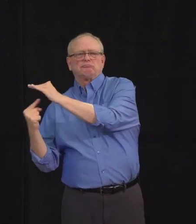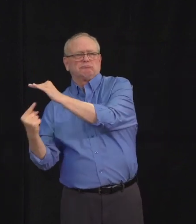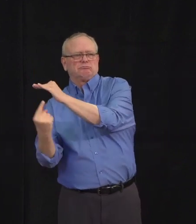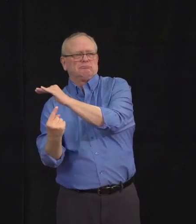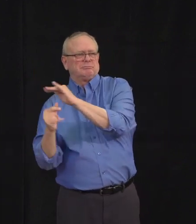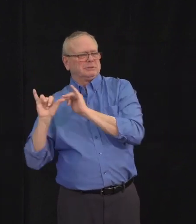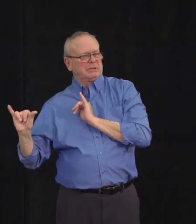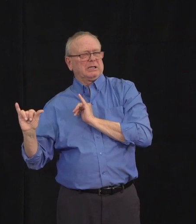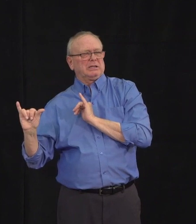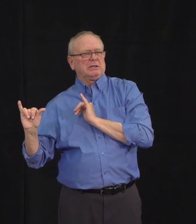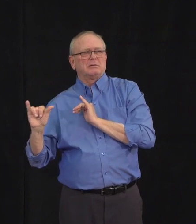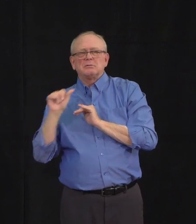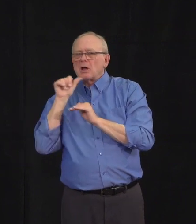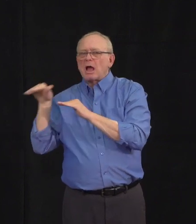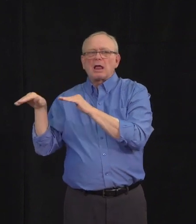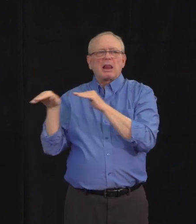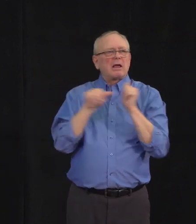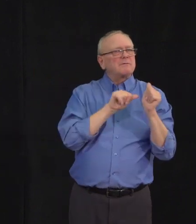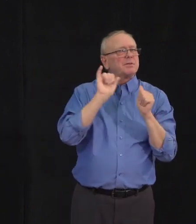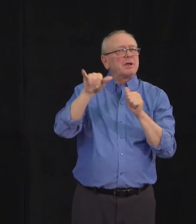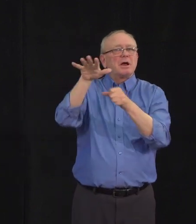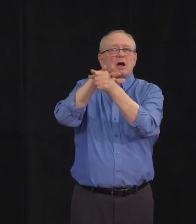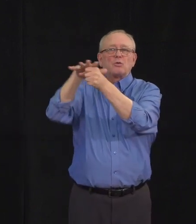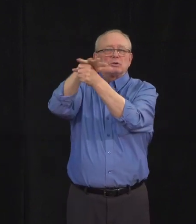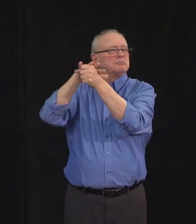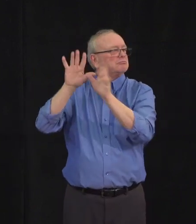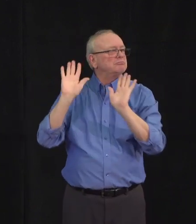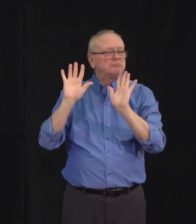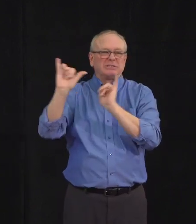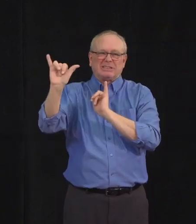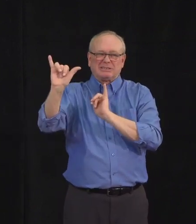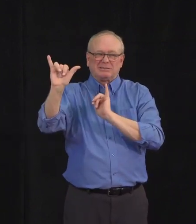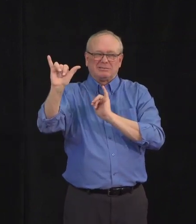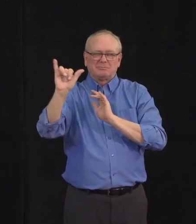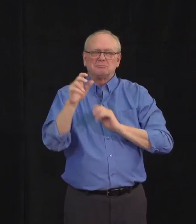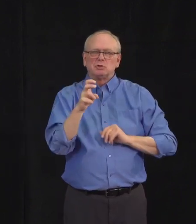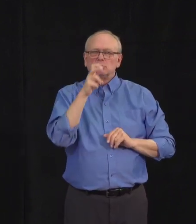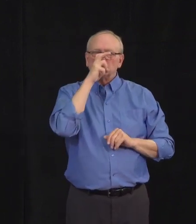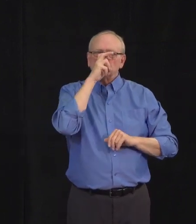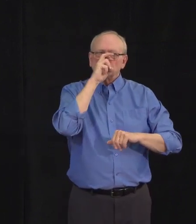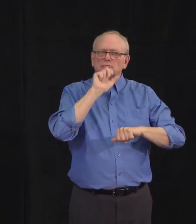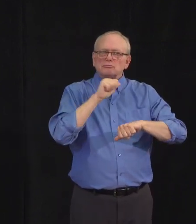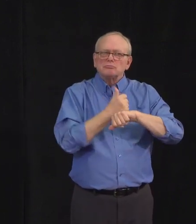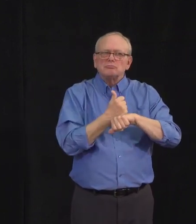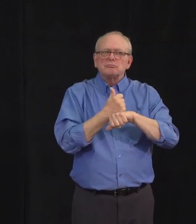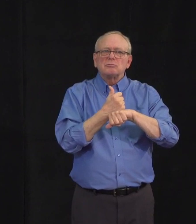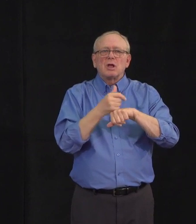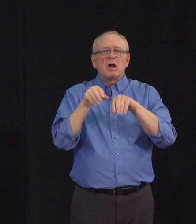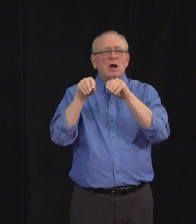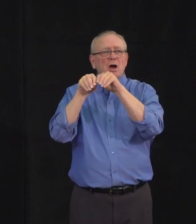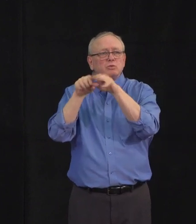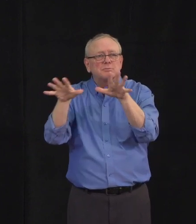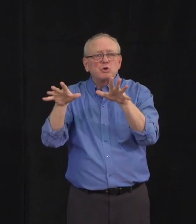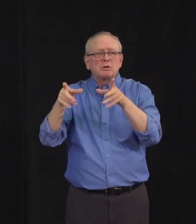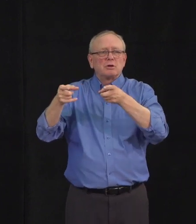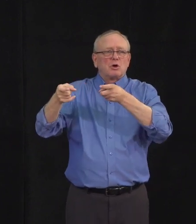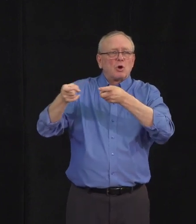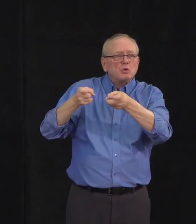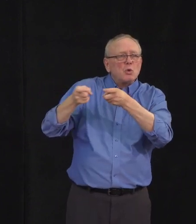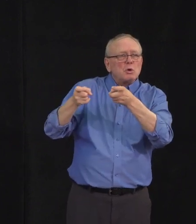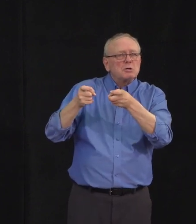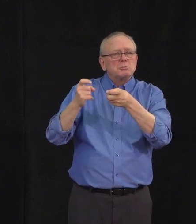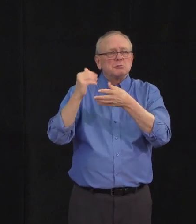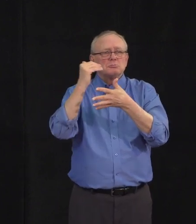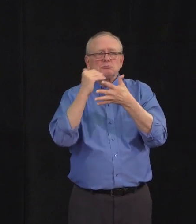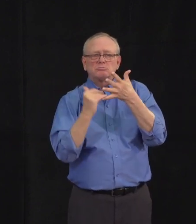as is appropriate. And again, there's strict outbreak control measures in place. Operator, could you please put through the next question?